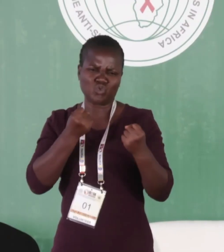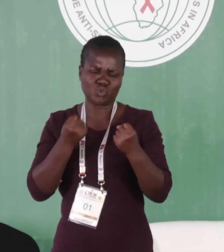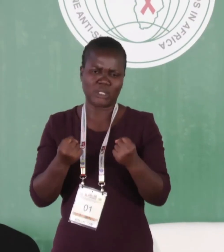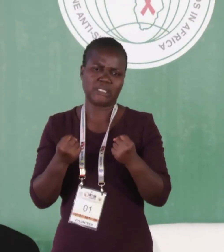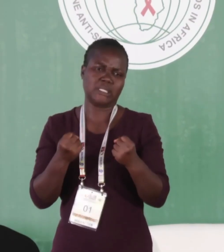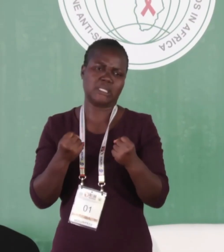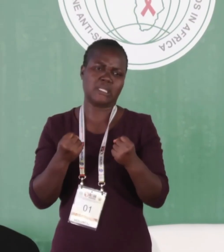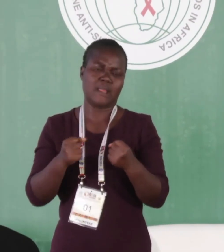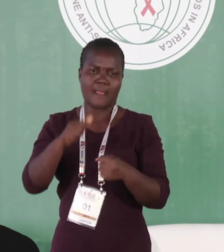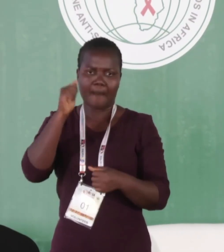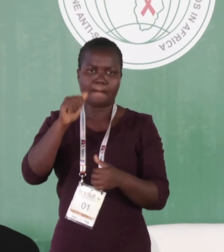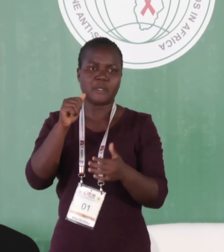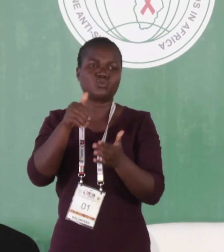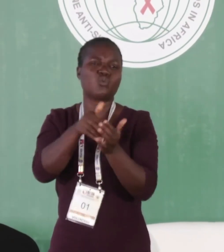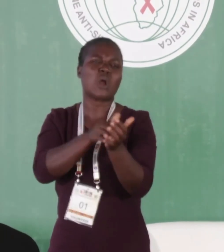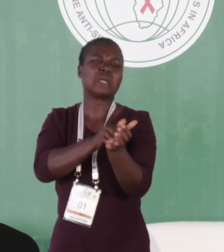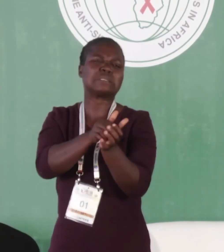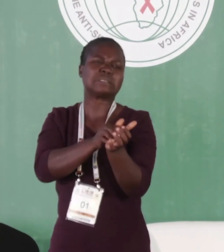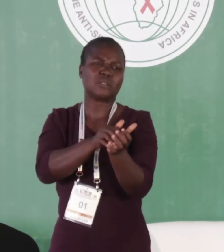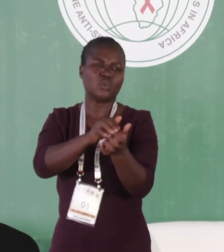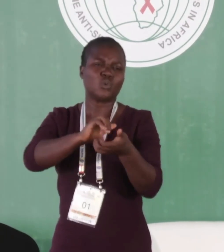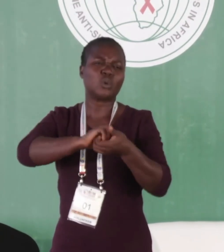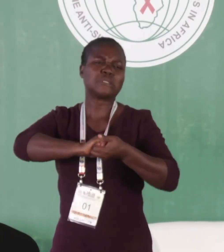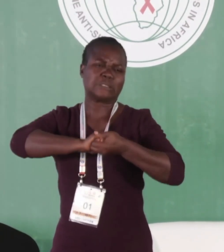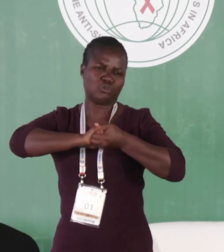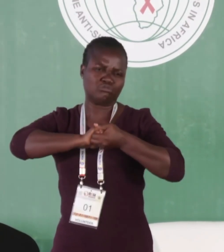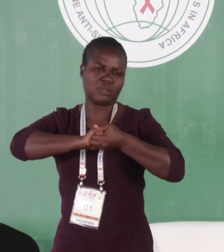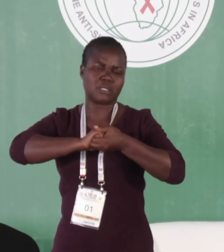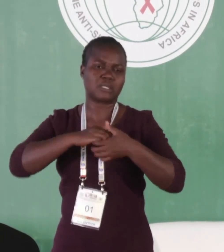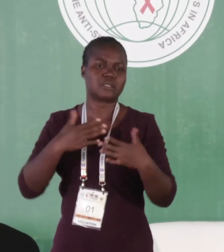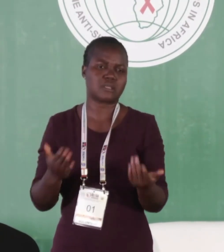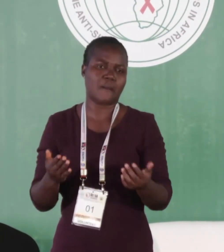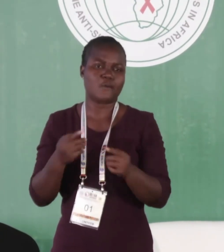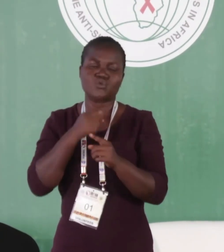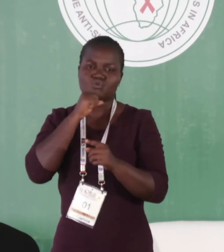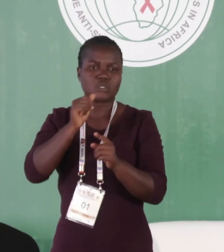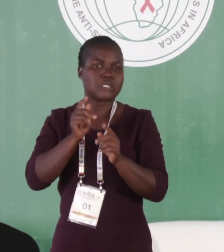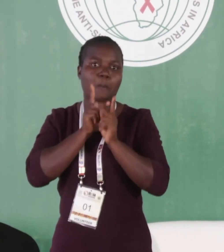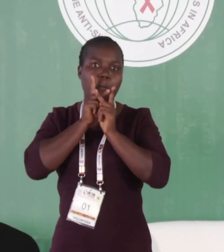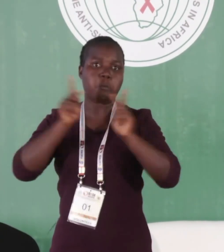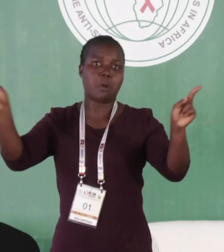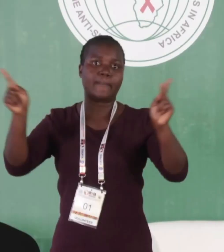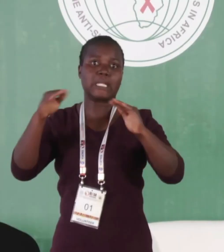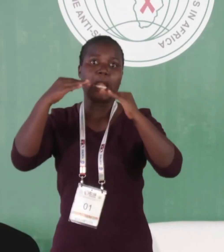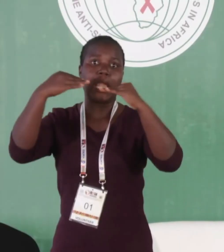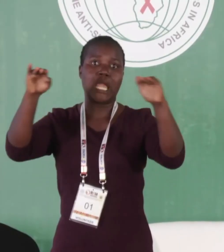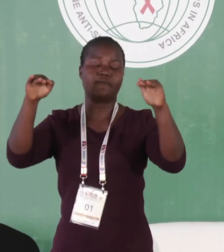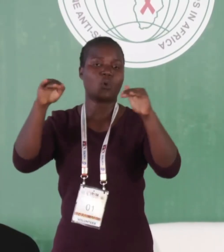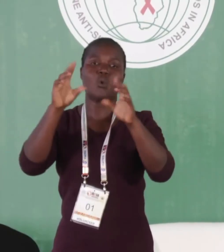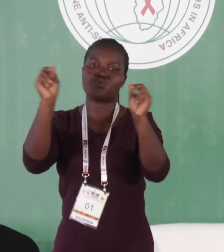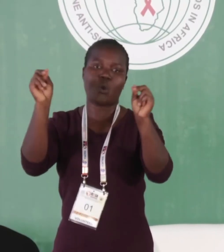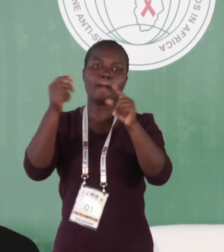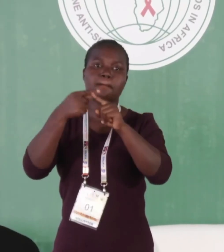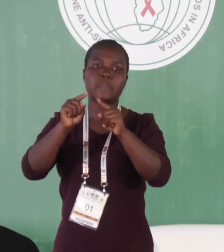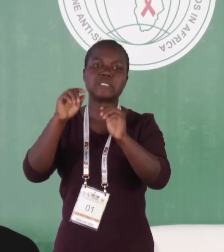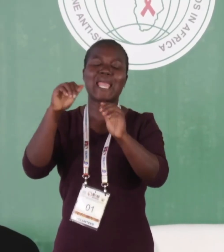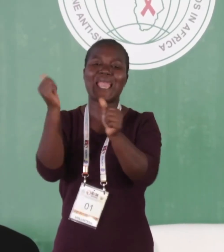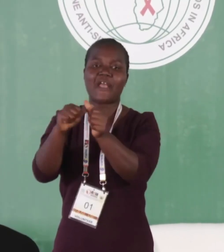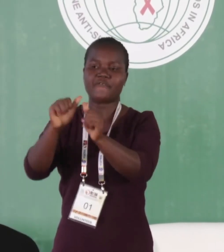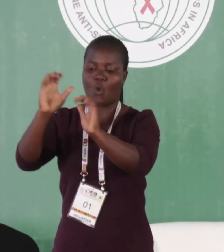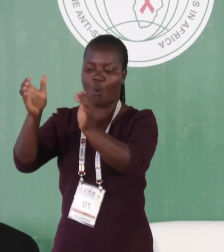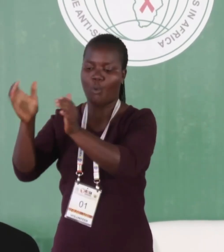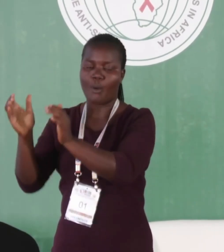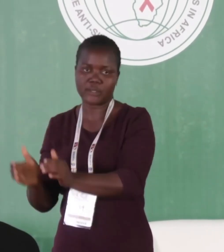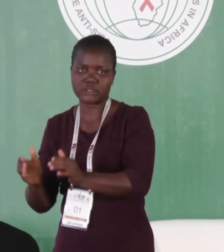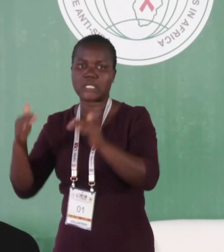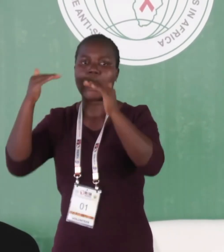systems, not just at public health level, but also at very real community level. So with that, let's